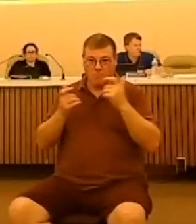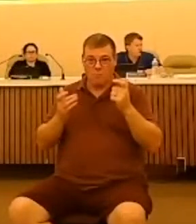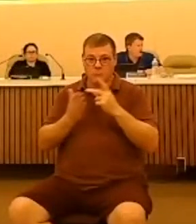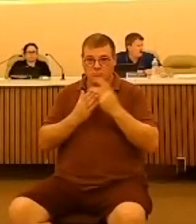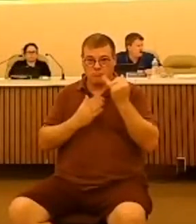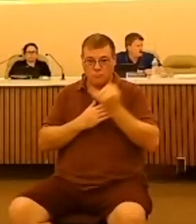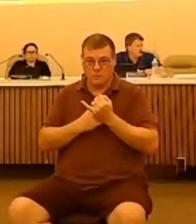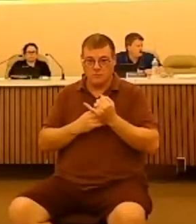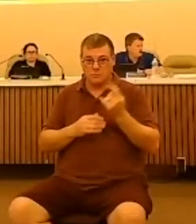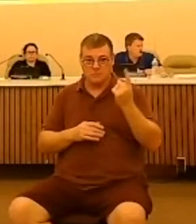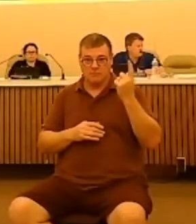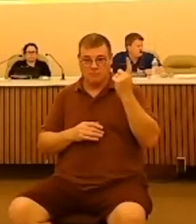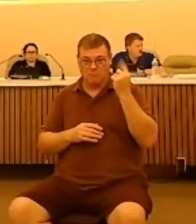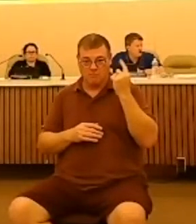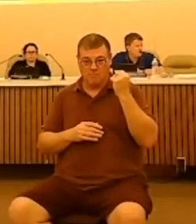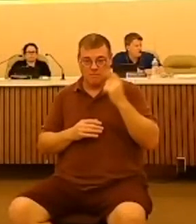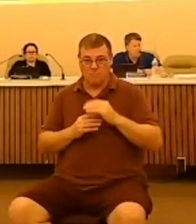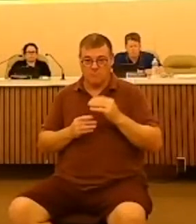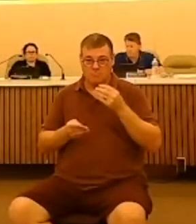projects in last year's